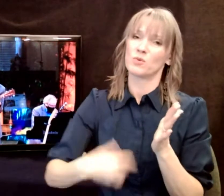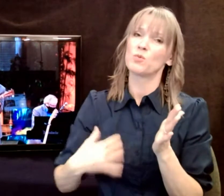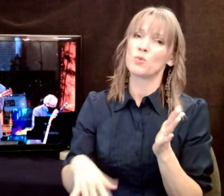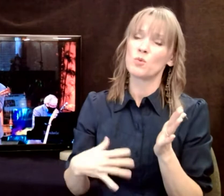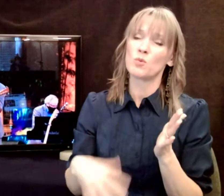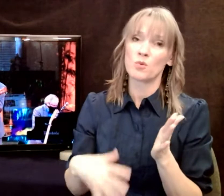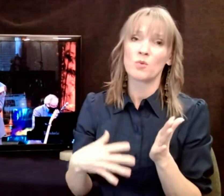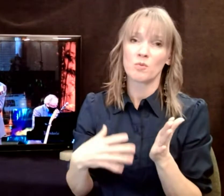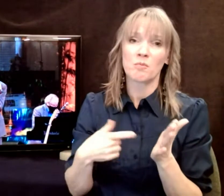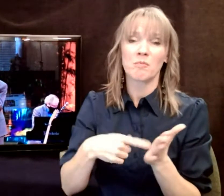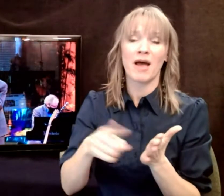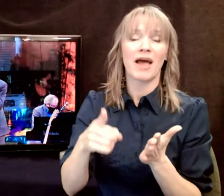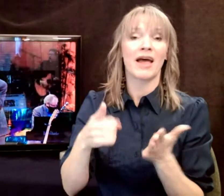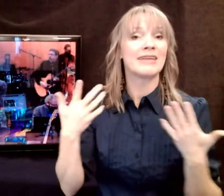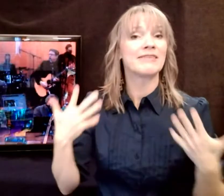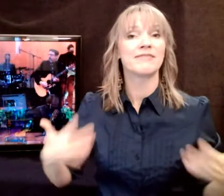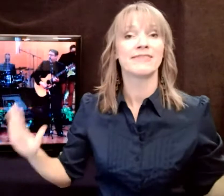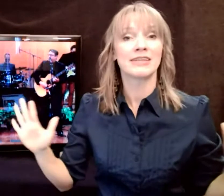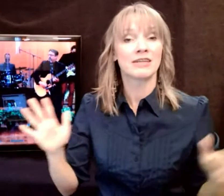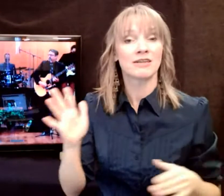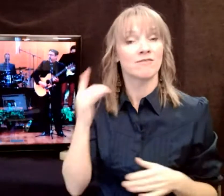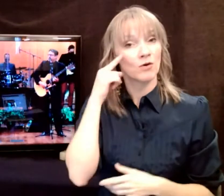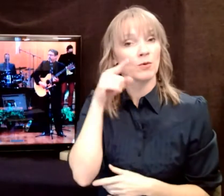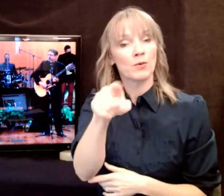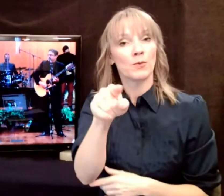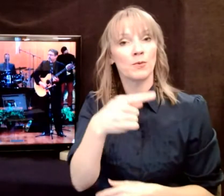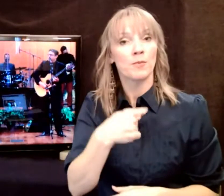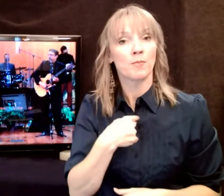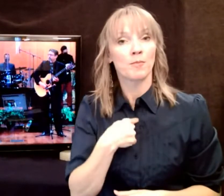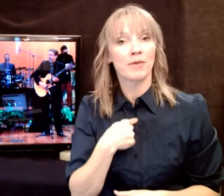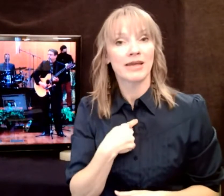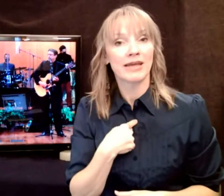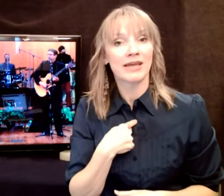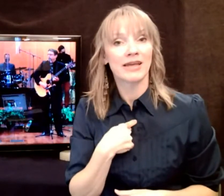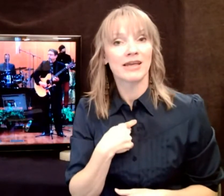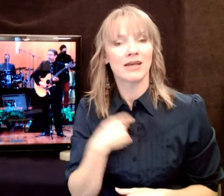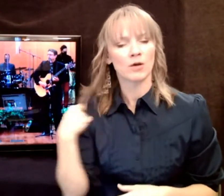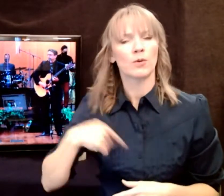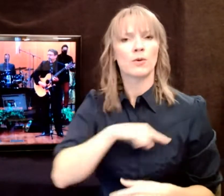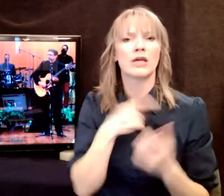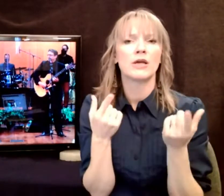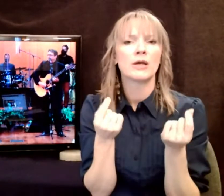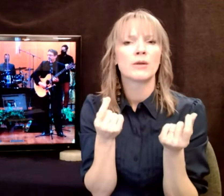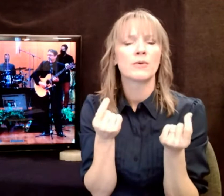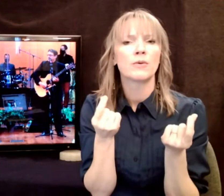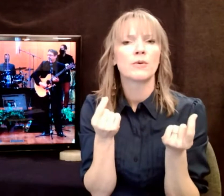paid for you and me. What will we do?